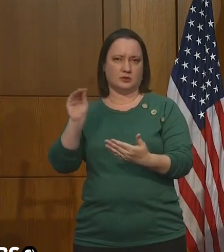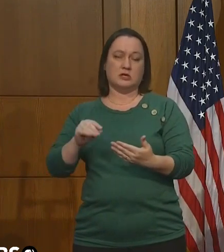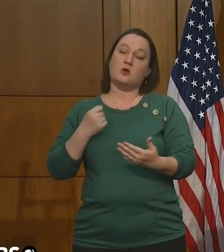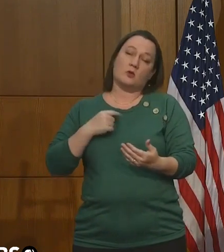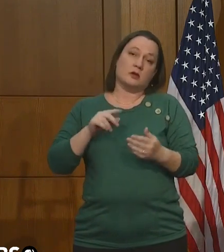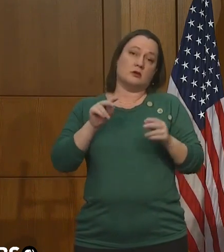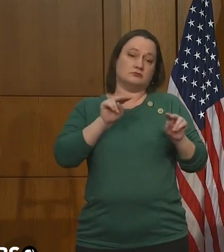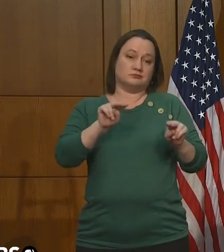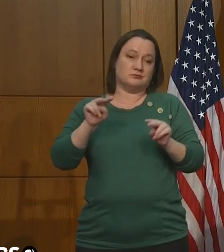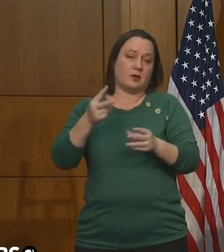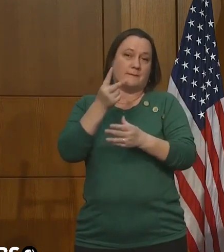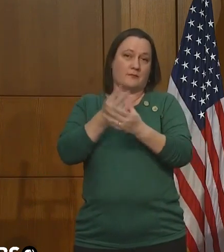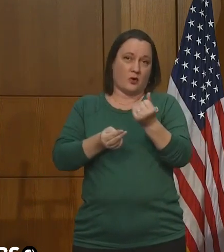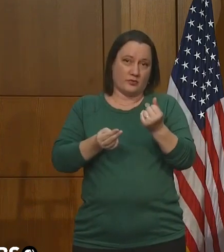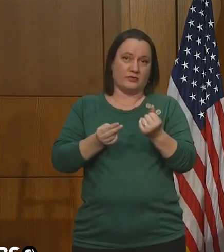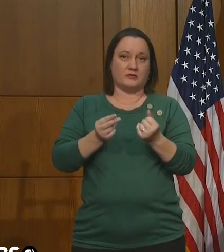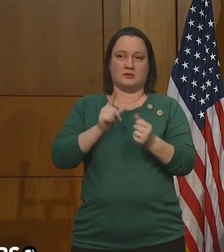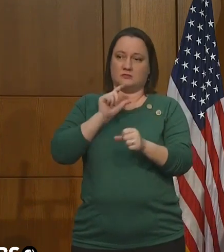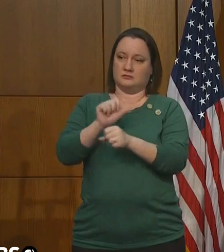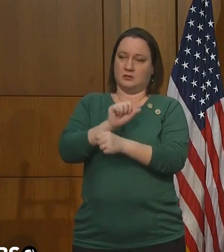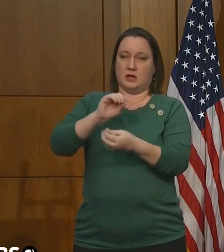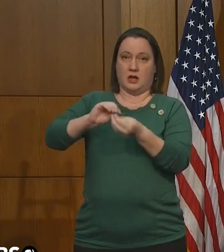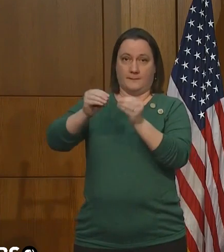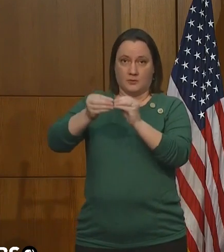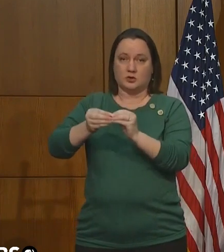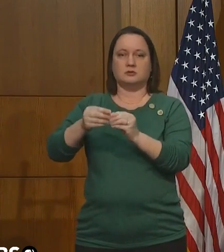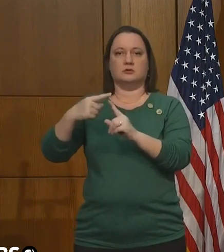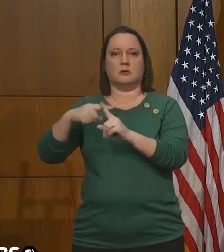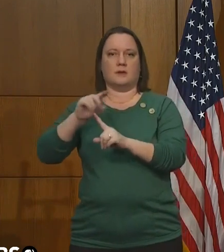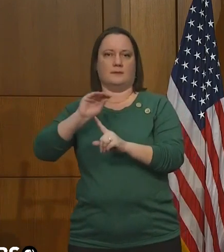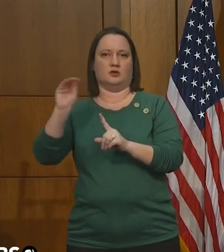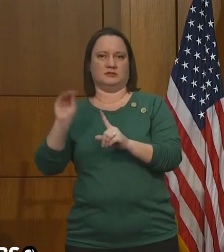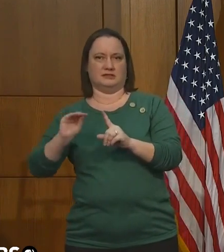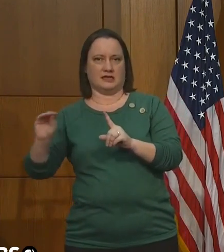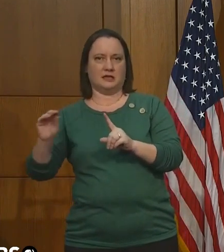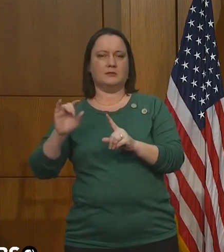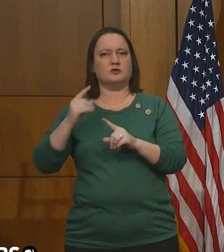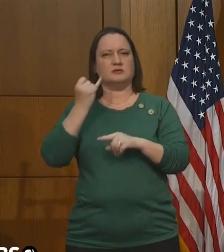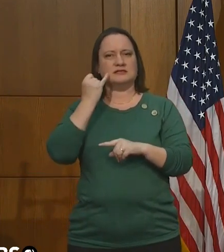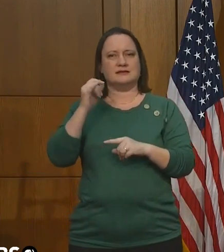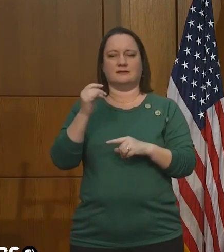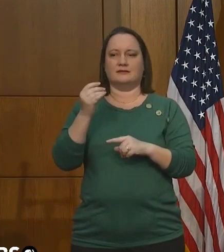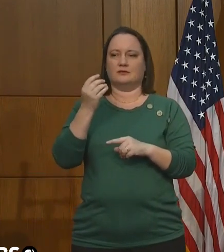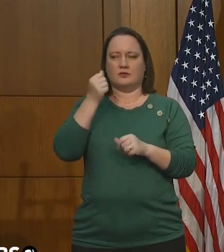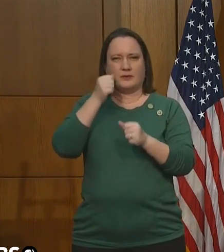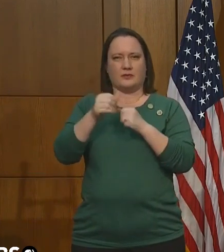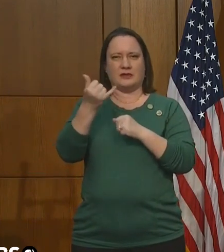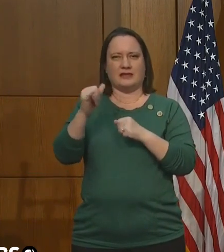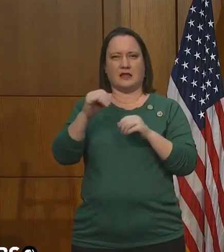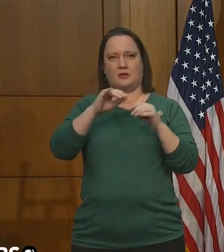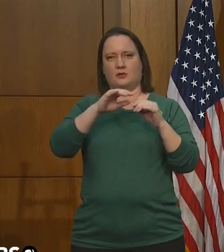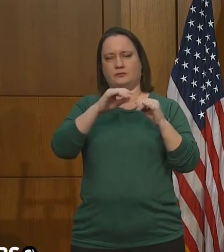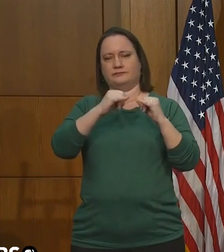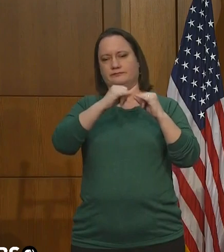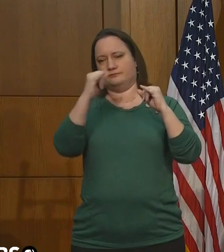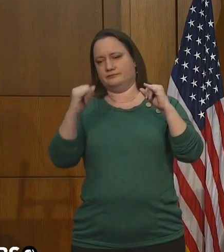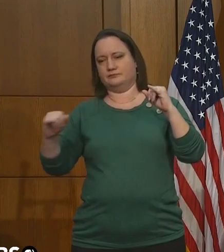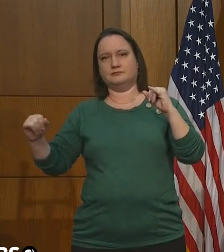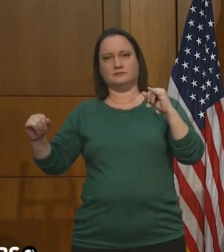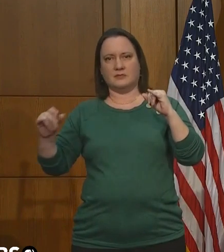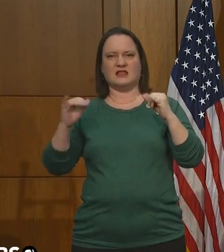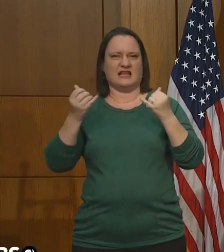all remember the curve, the yellow curve that comes down, that continues to head in that direction over a seven-day period. So again, we'll follow that